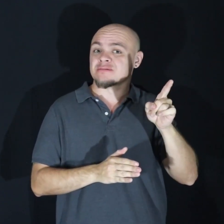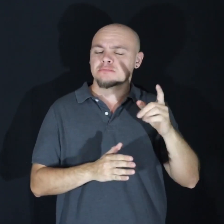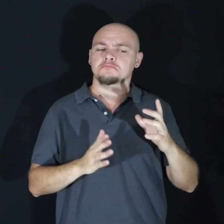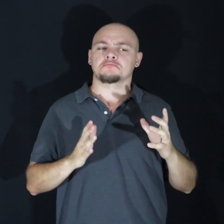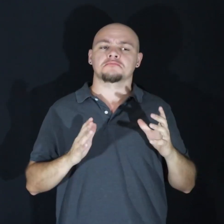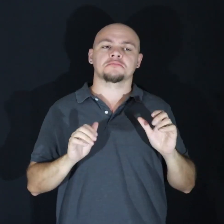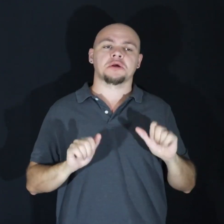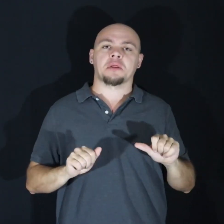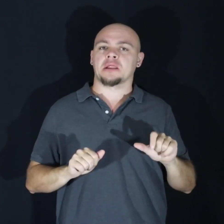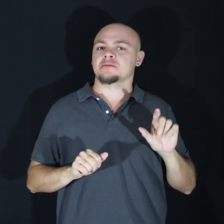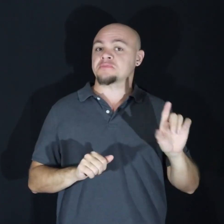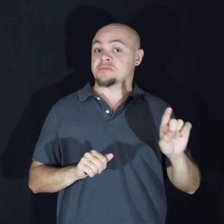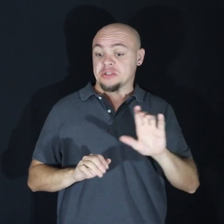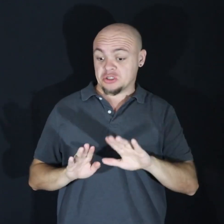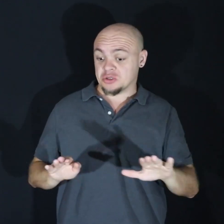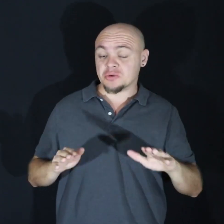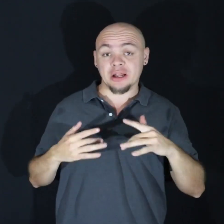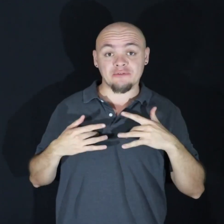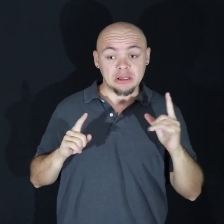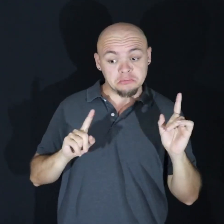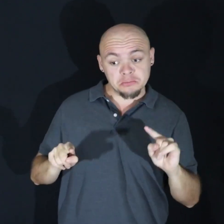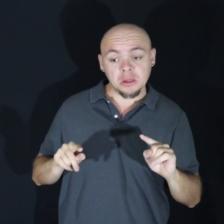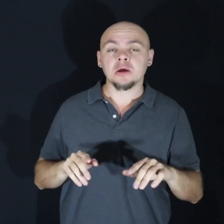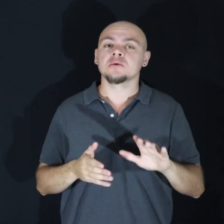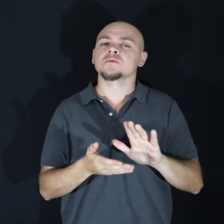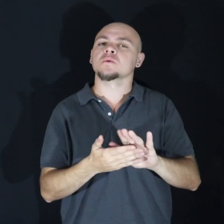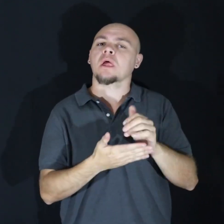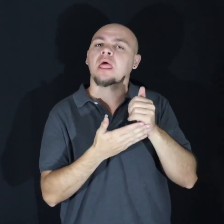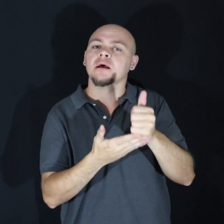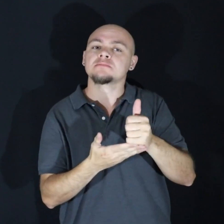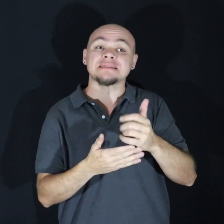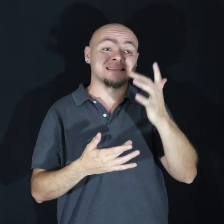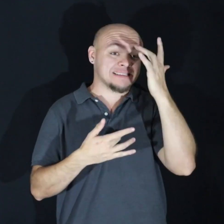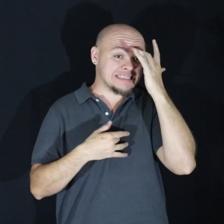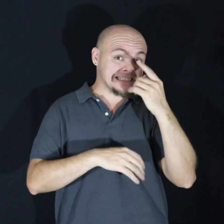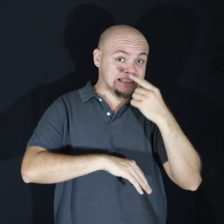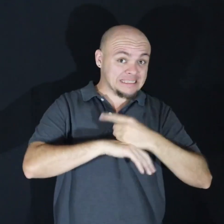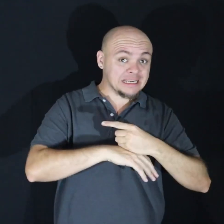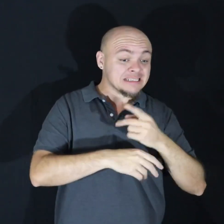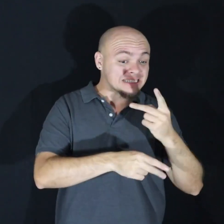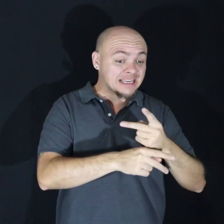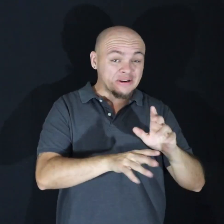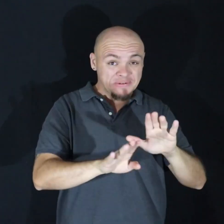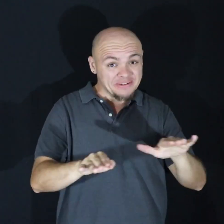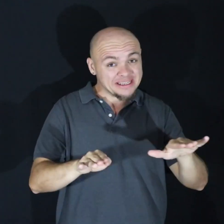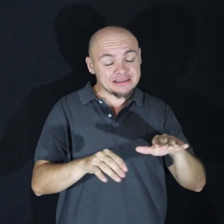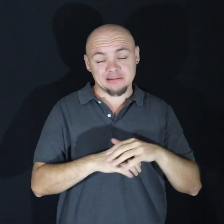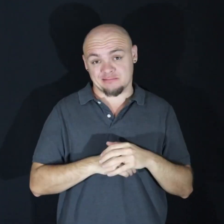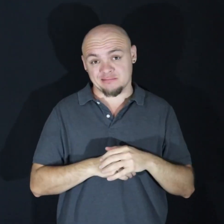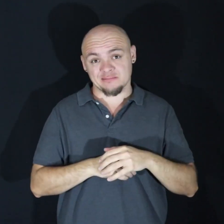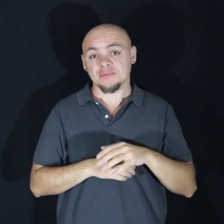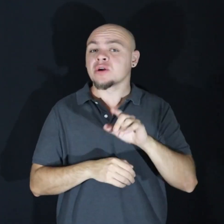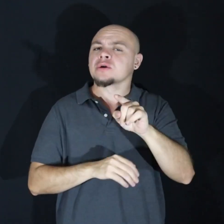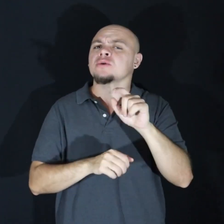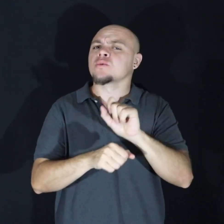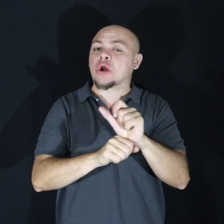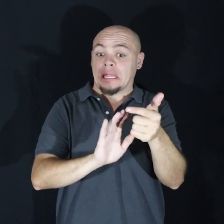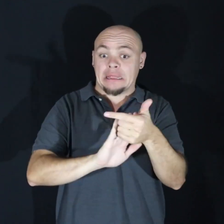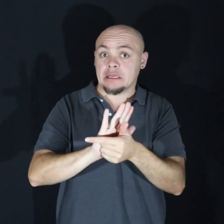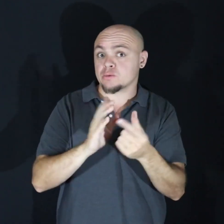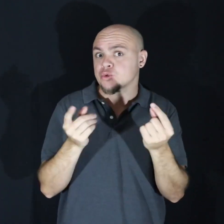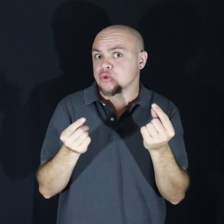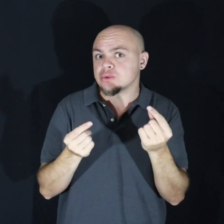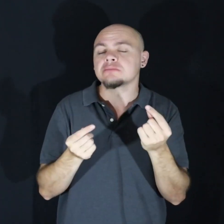ability to be at their children's events, to help in their schools, to take sick days to care for their kids. If you work in the legal field,